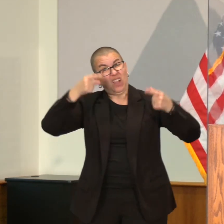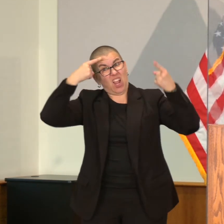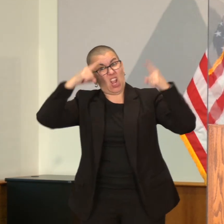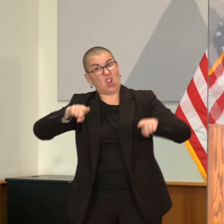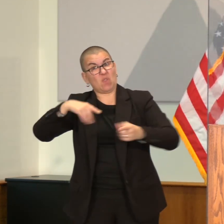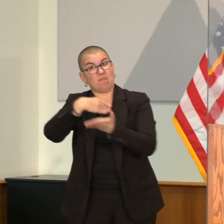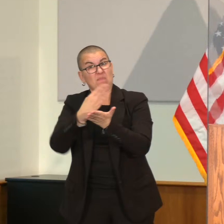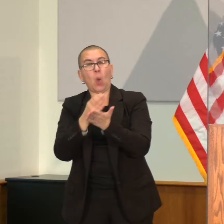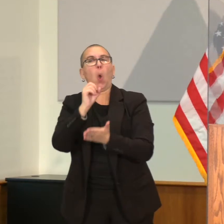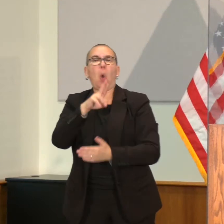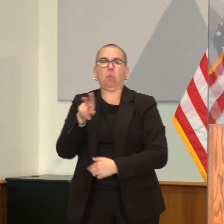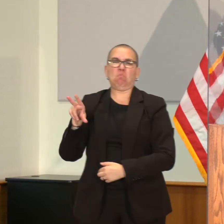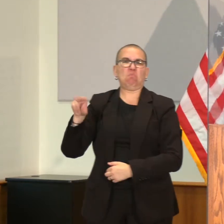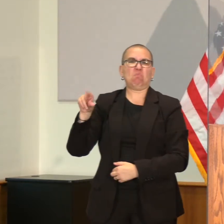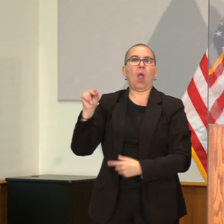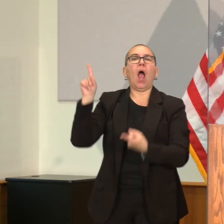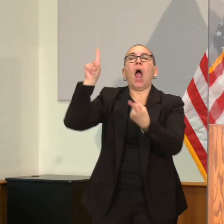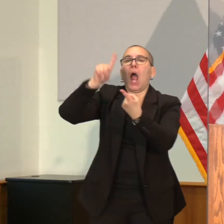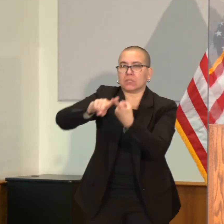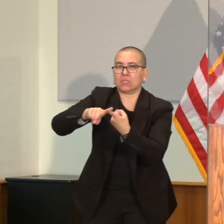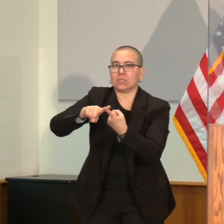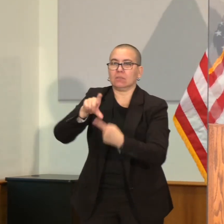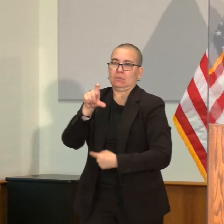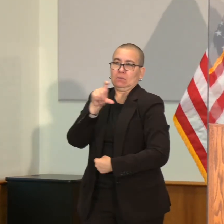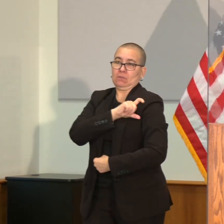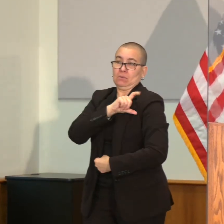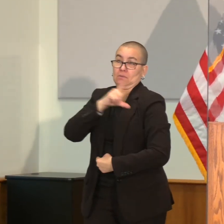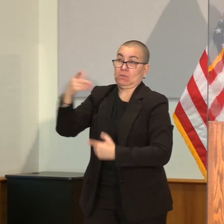expressed a couple weeks ago? Thank you for that